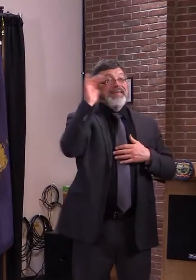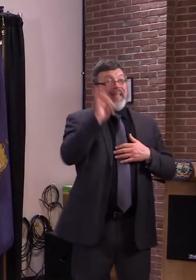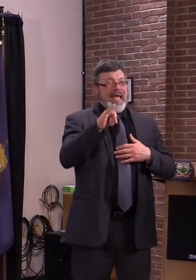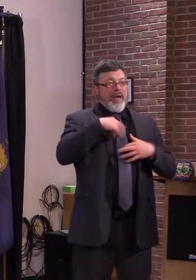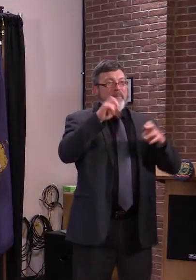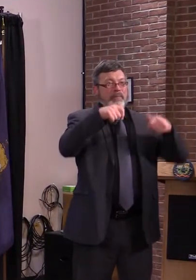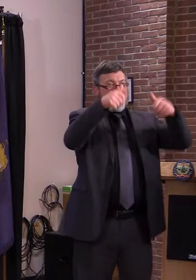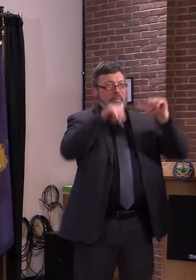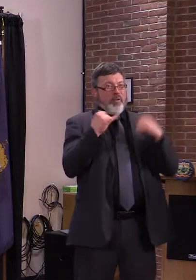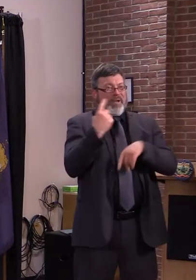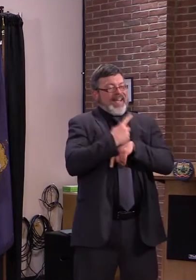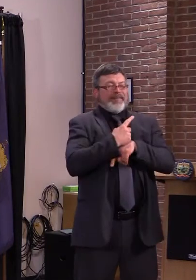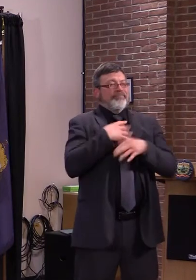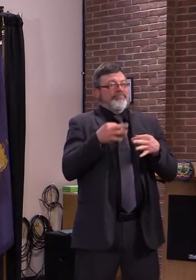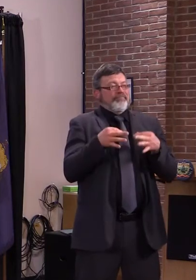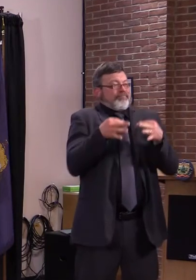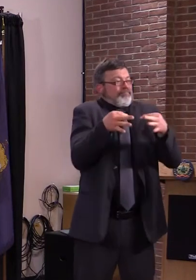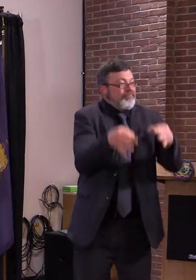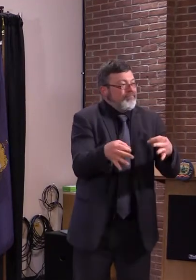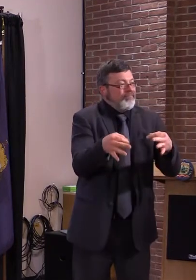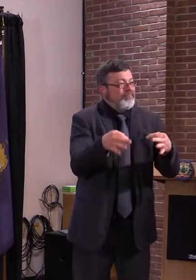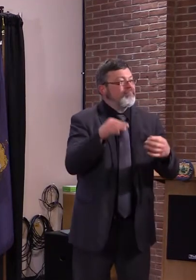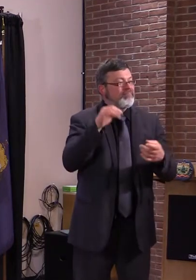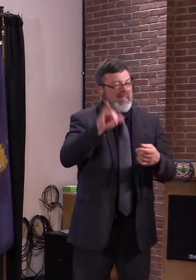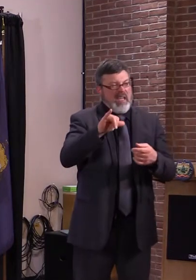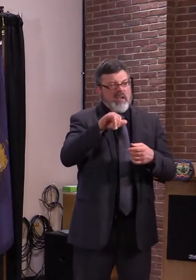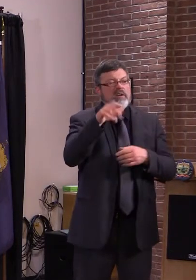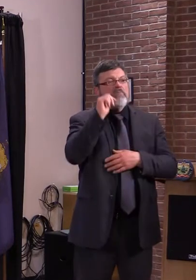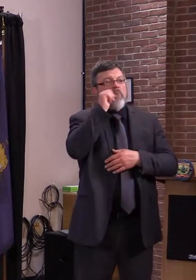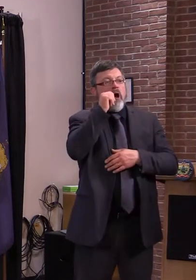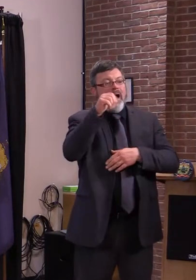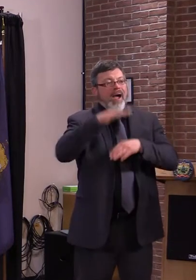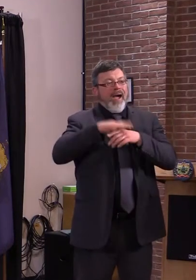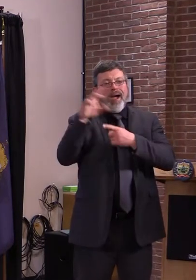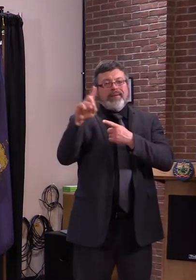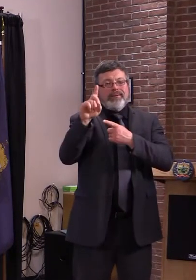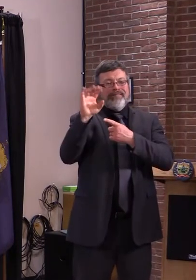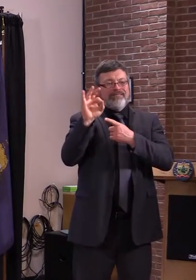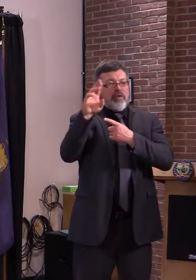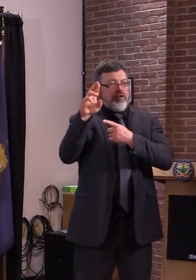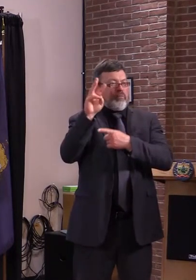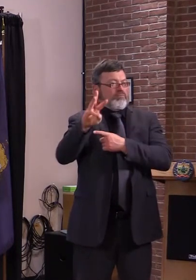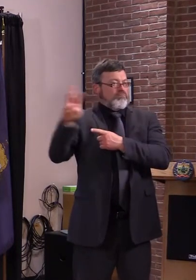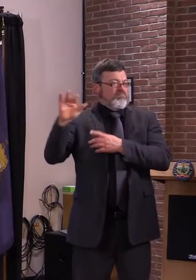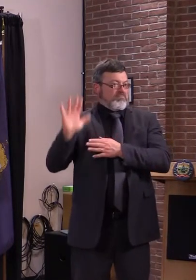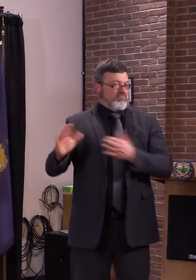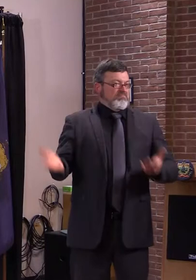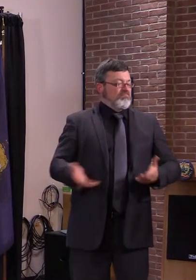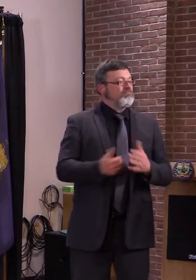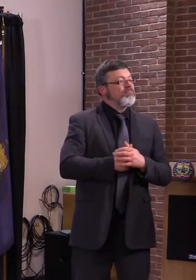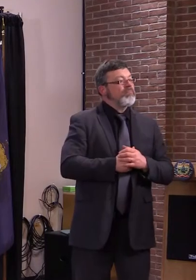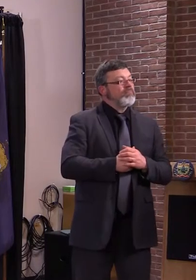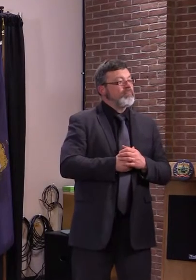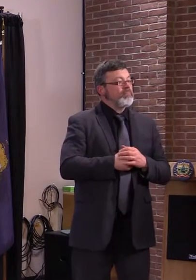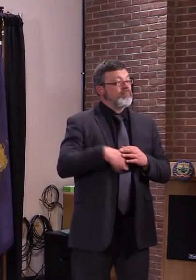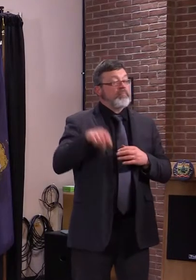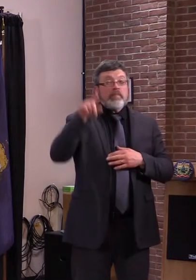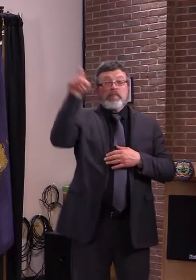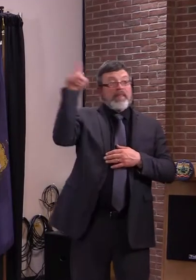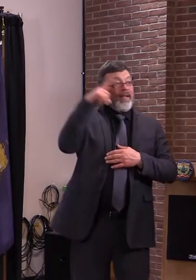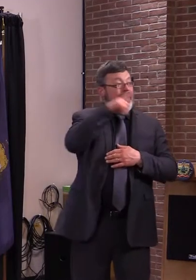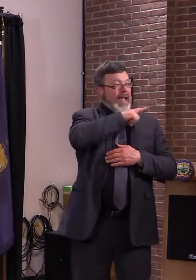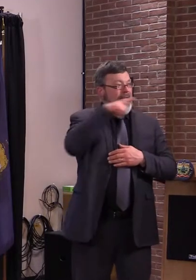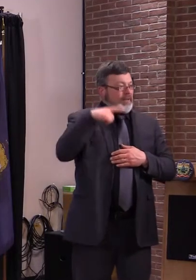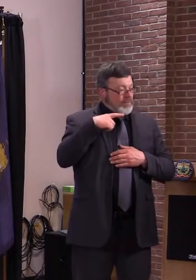Next, this week, members of the House and Senate are continuing to meet in a conference committee to resolve